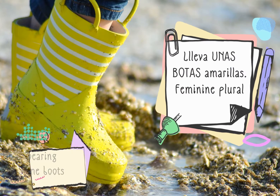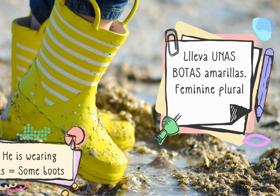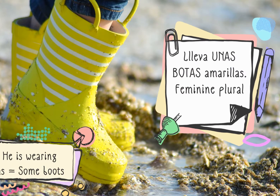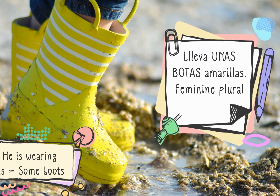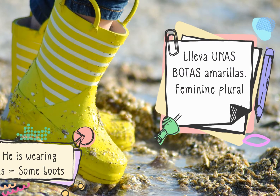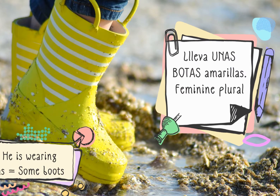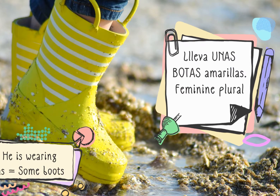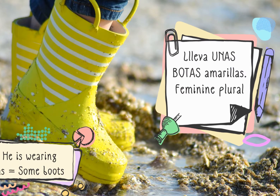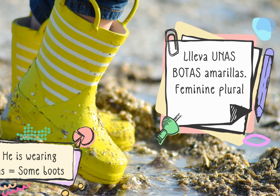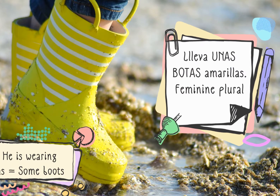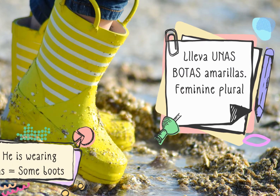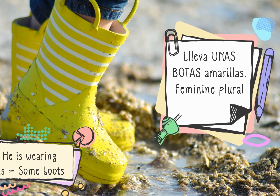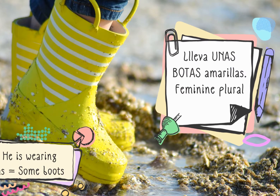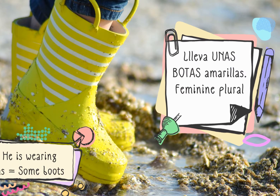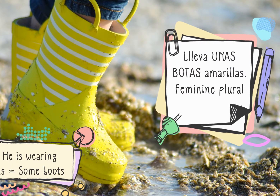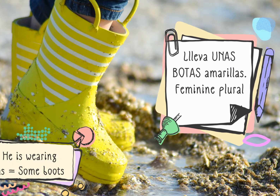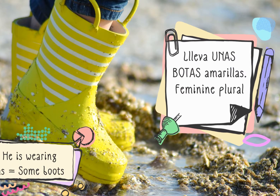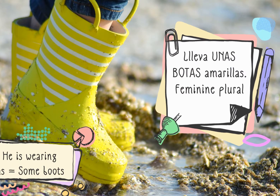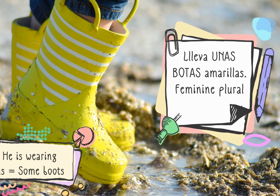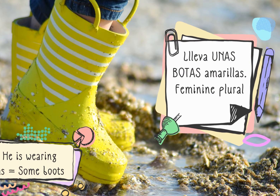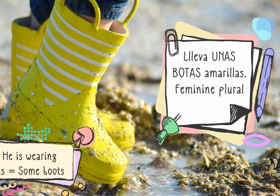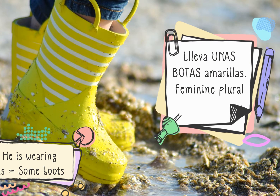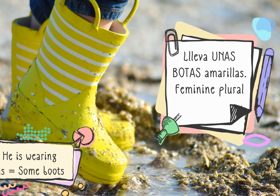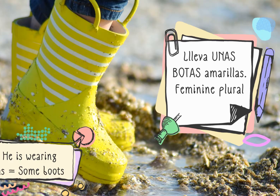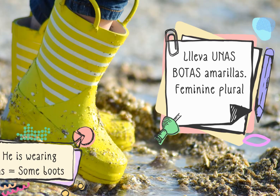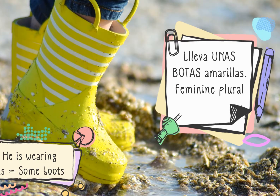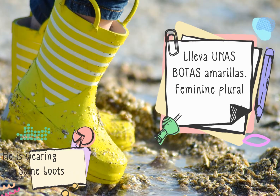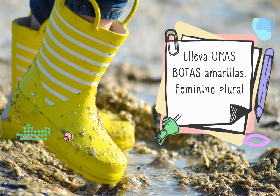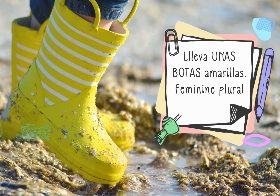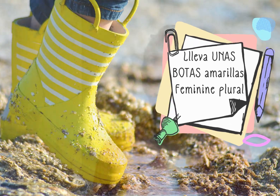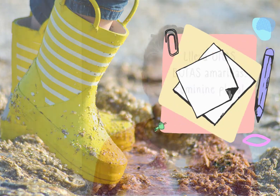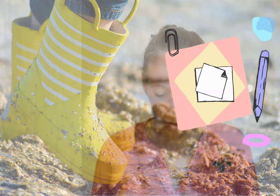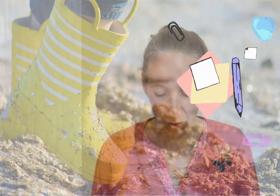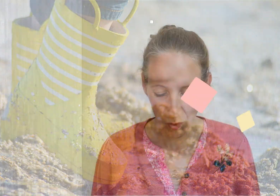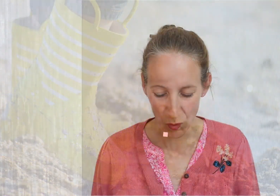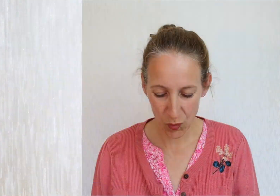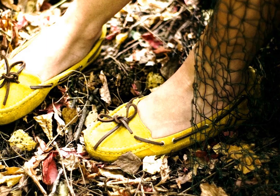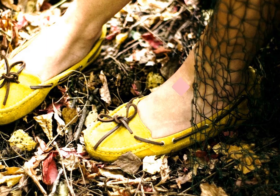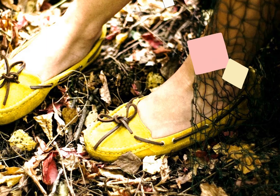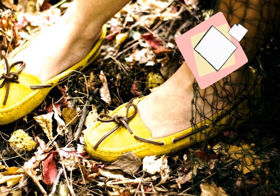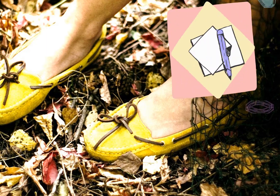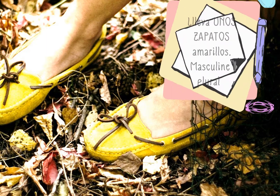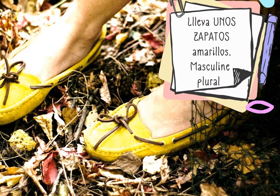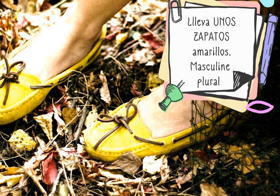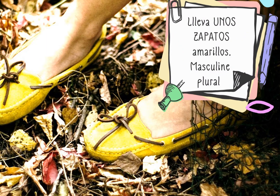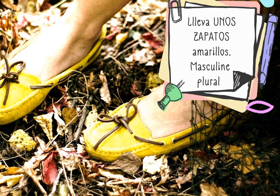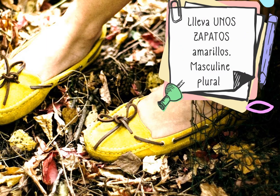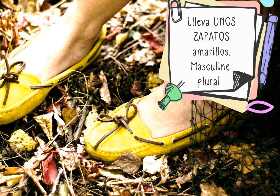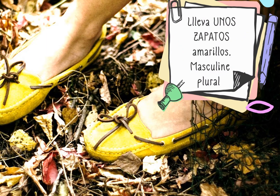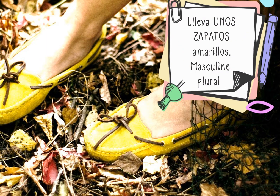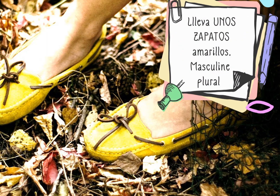amarillas. Don't they look nice? And lleva unos